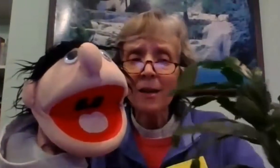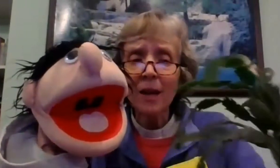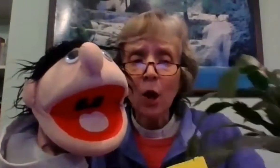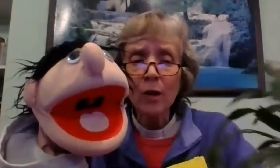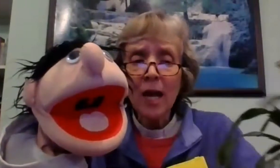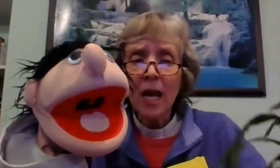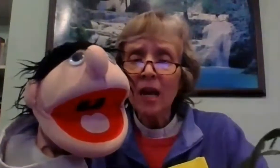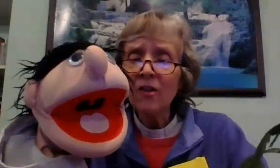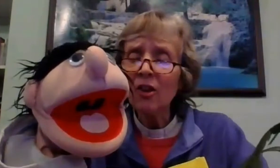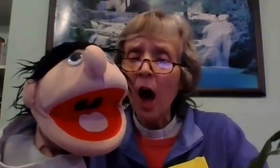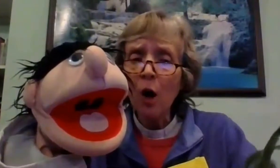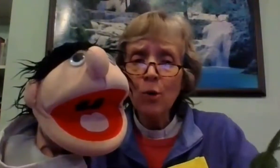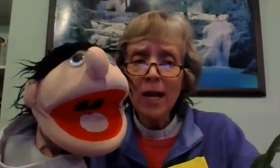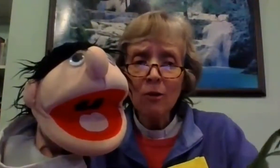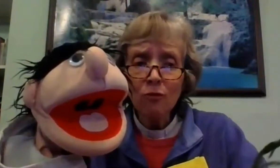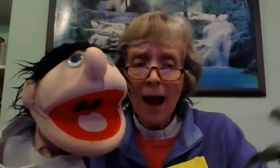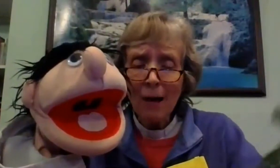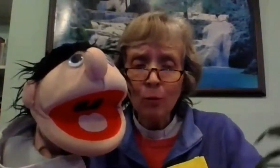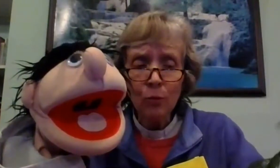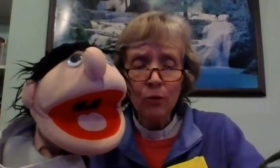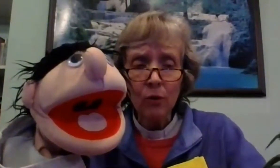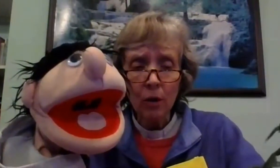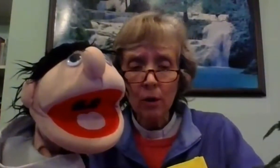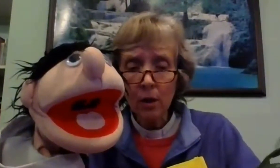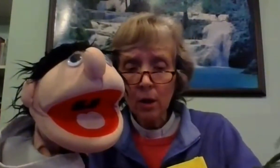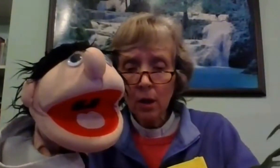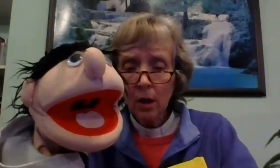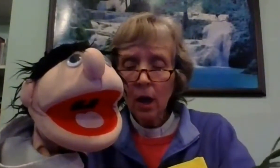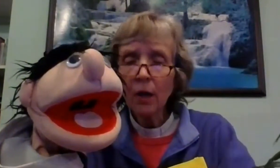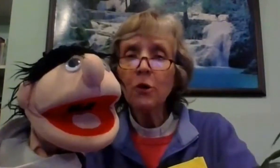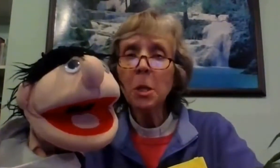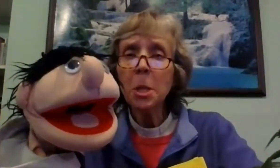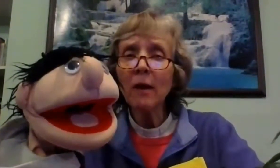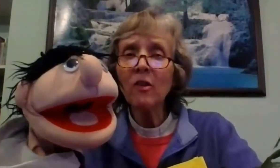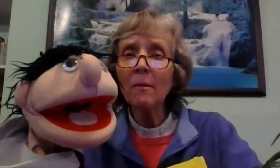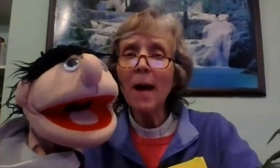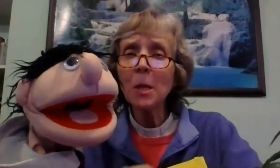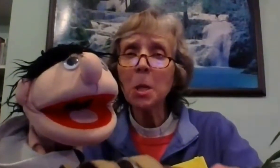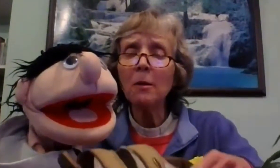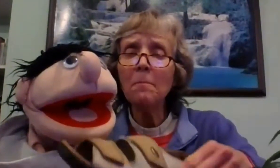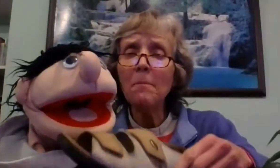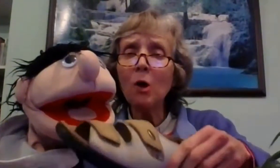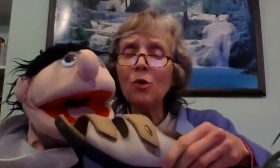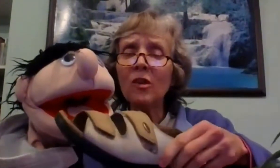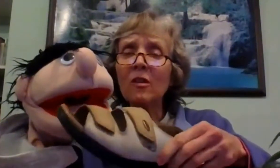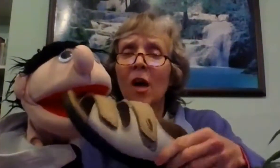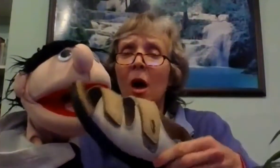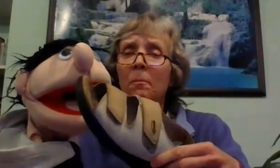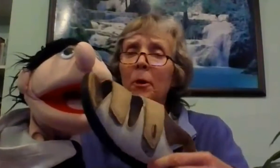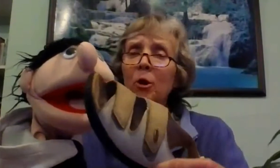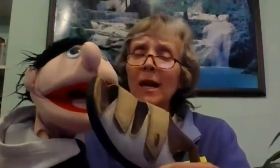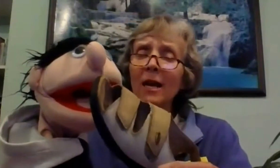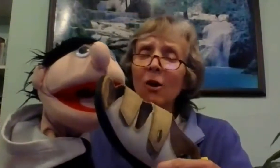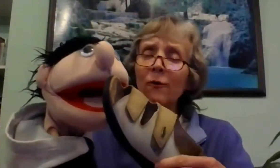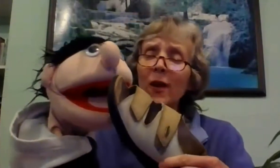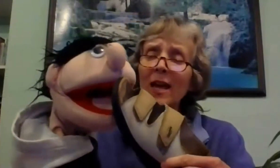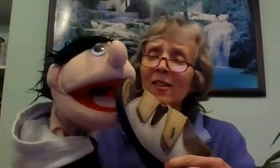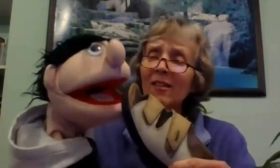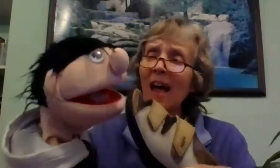standing on is holy ground." And you can just imagine Moses pulling off his